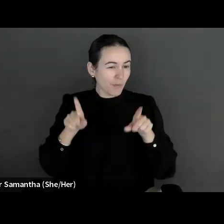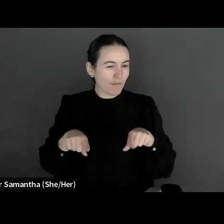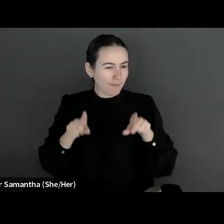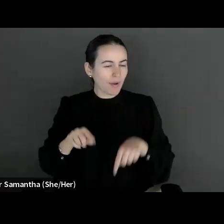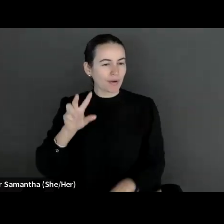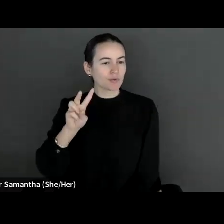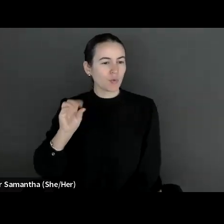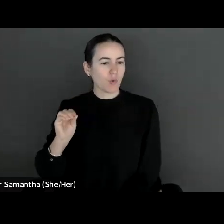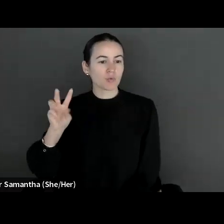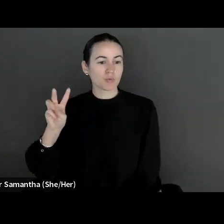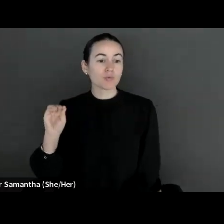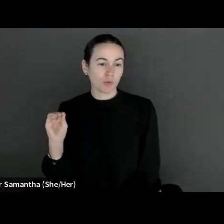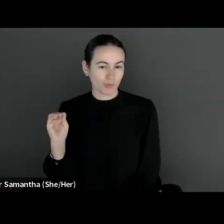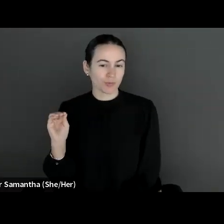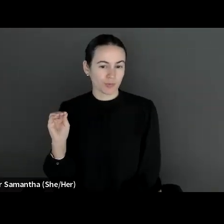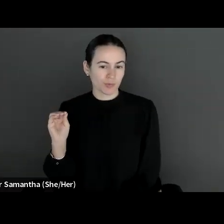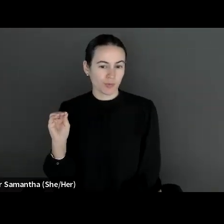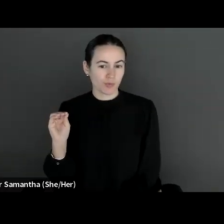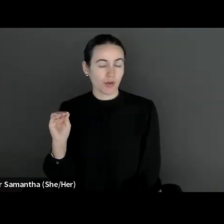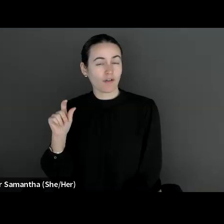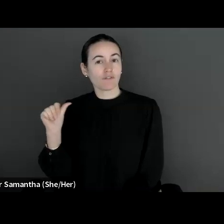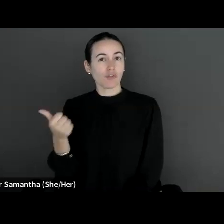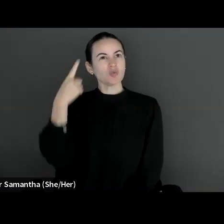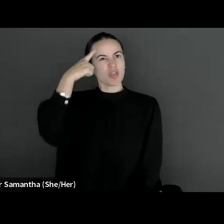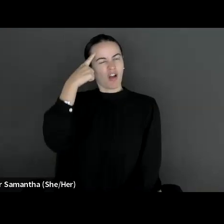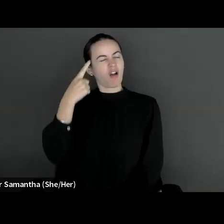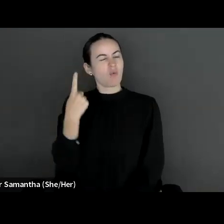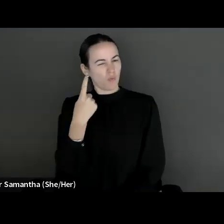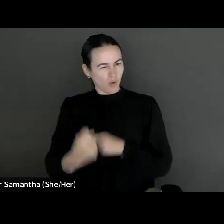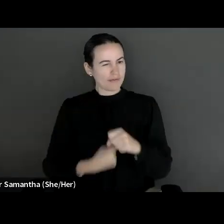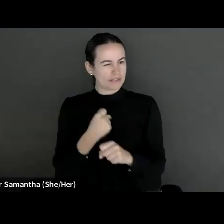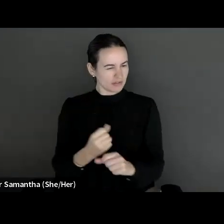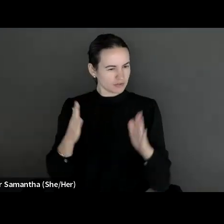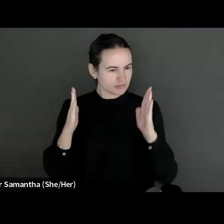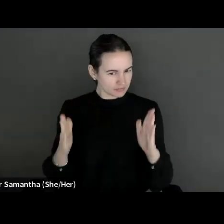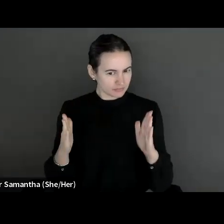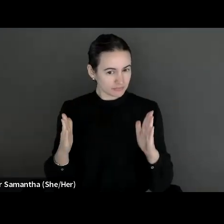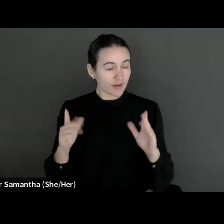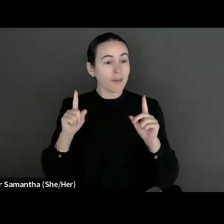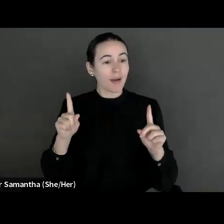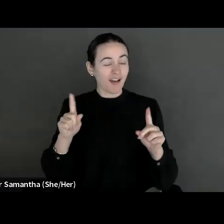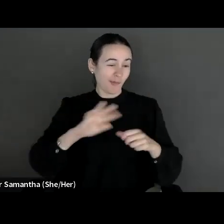actually planned to last just for 1 year, but we were able to extend it